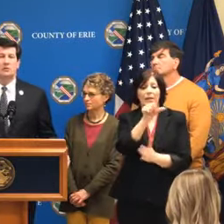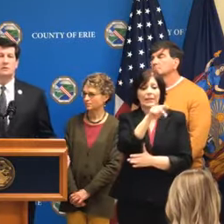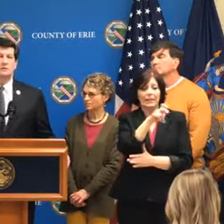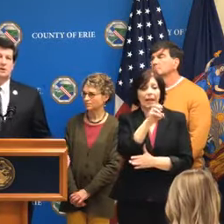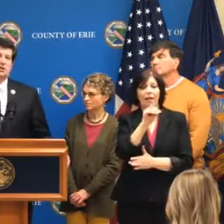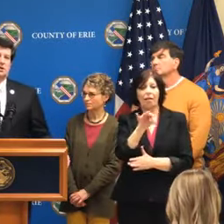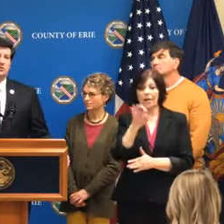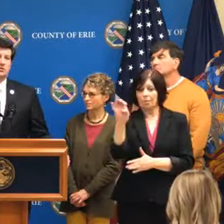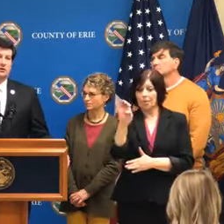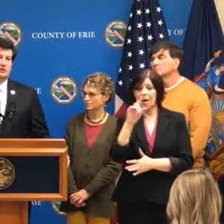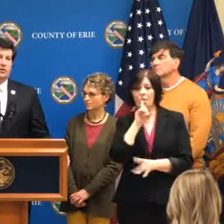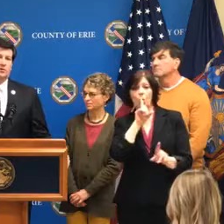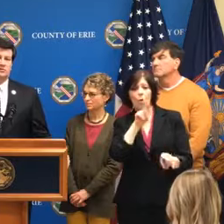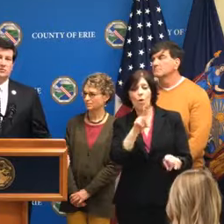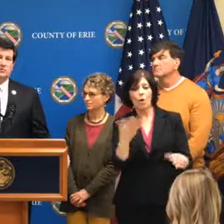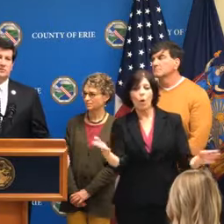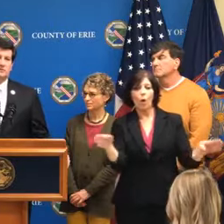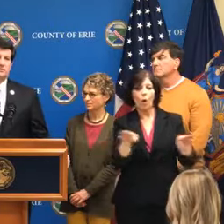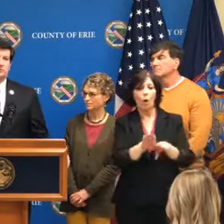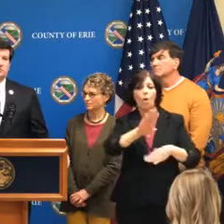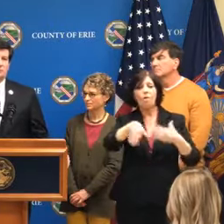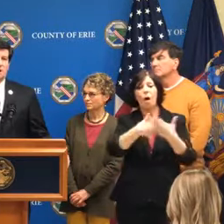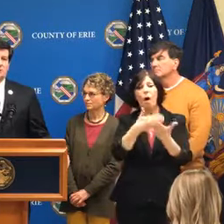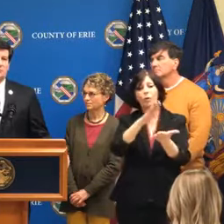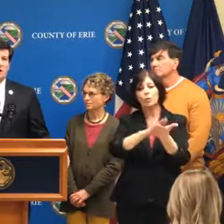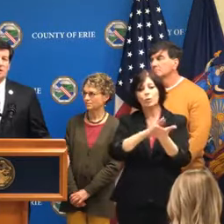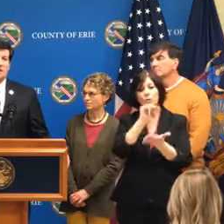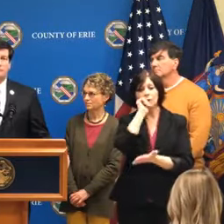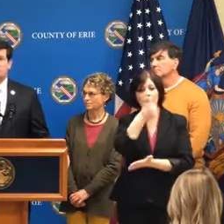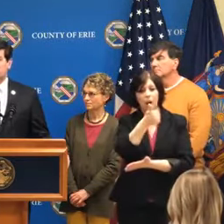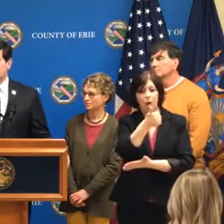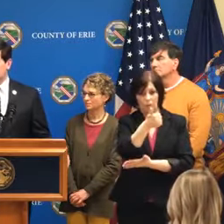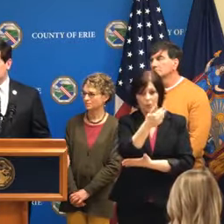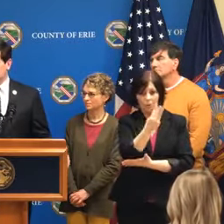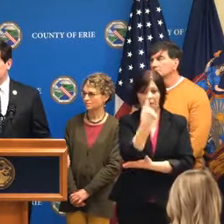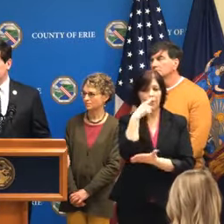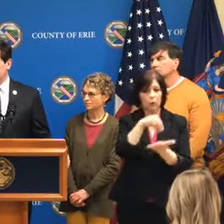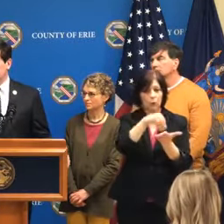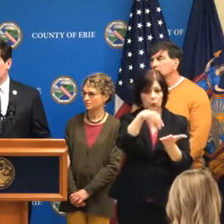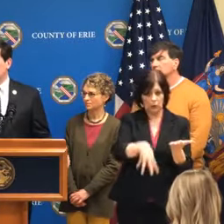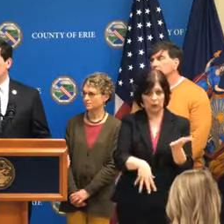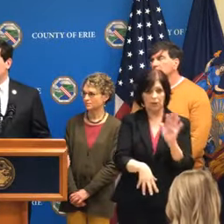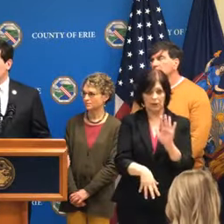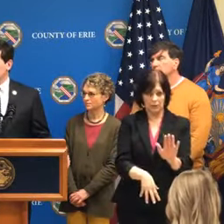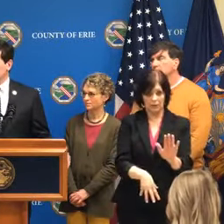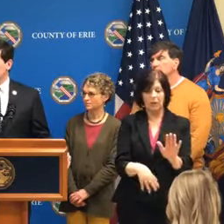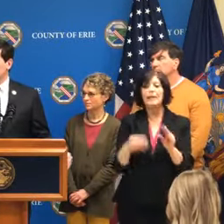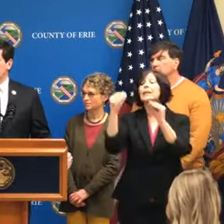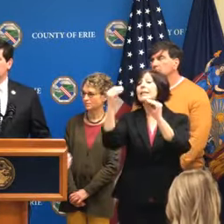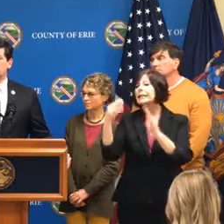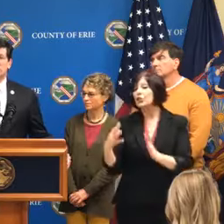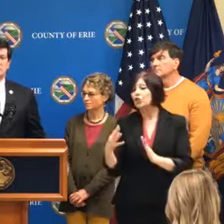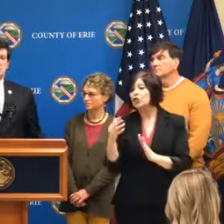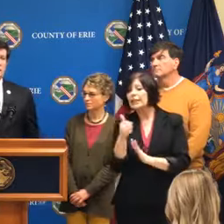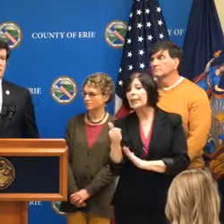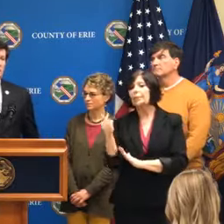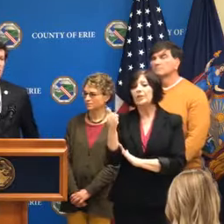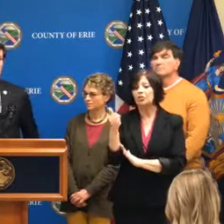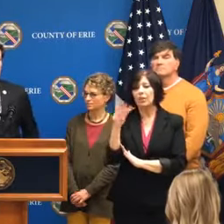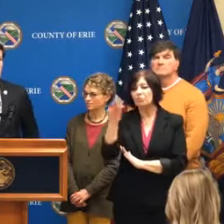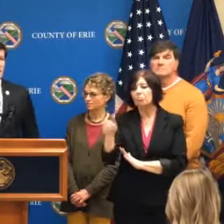am ordering the closure of all schools for tomorrow, Monday, for students. teachers, administrators,